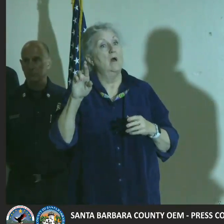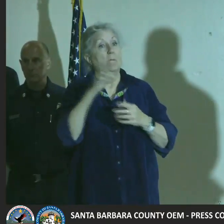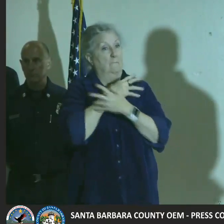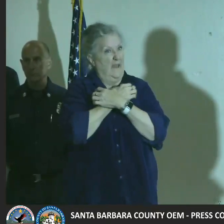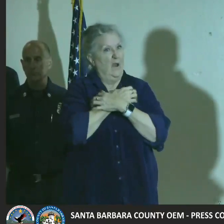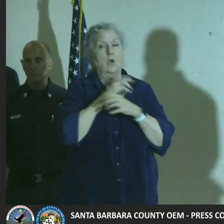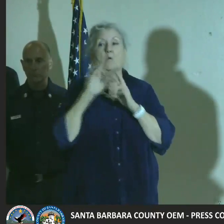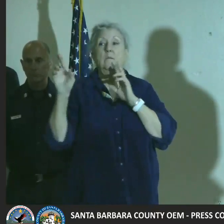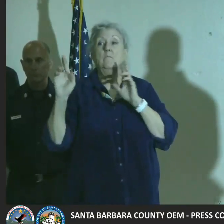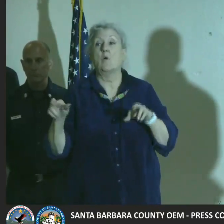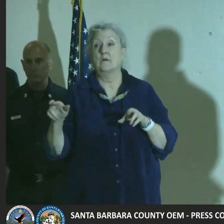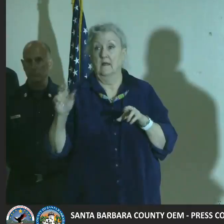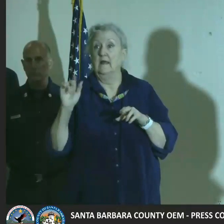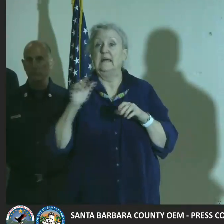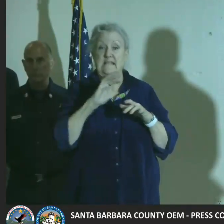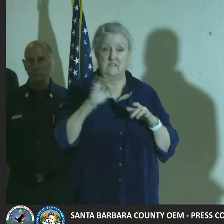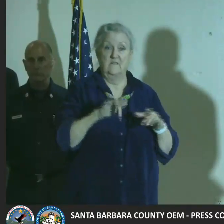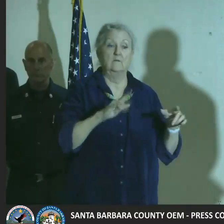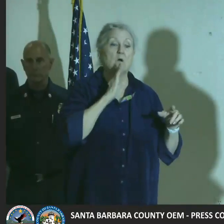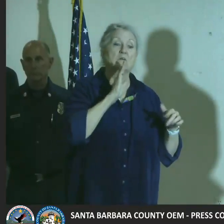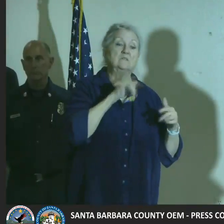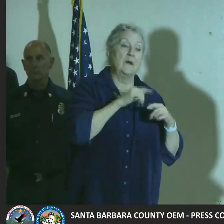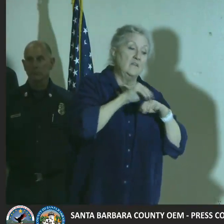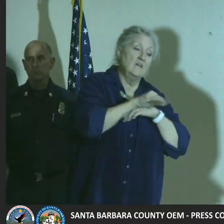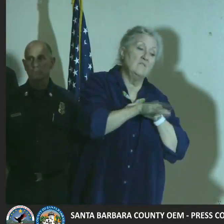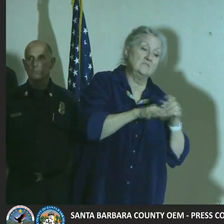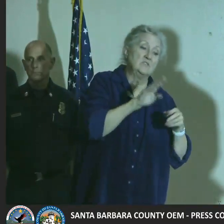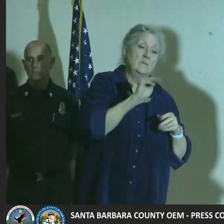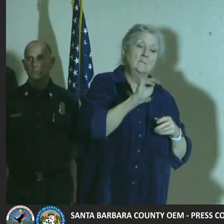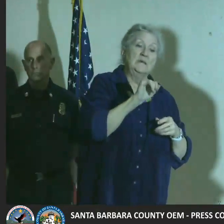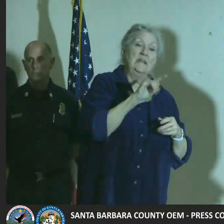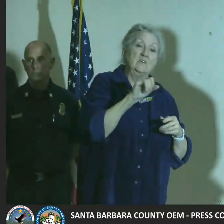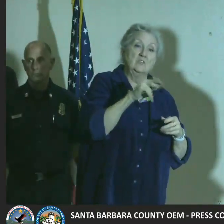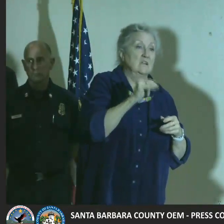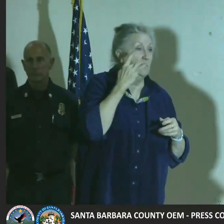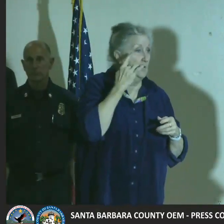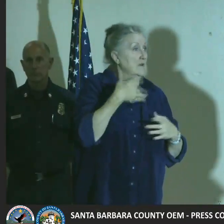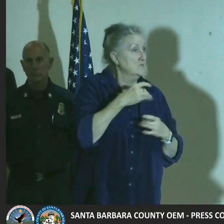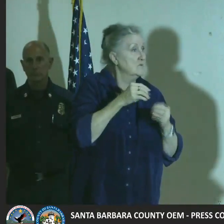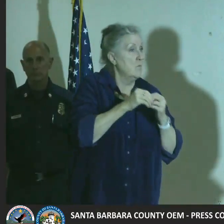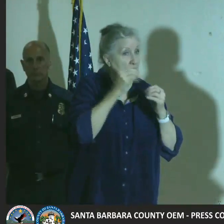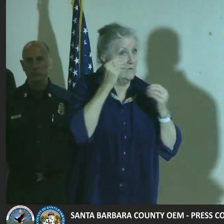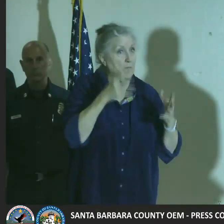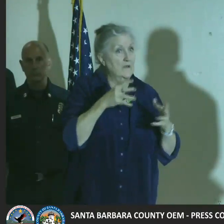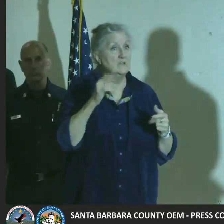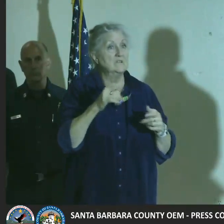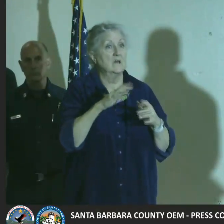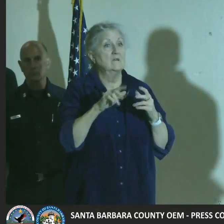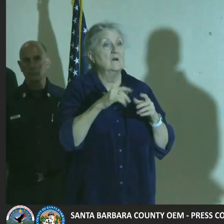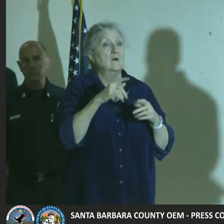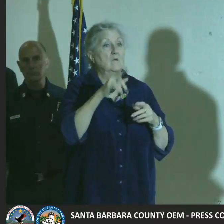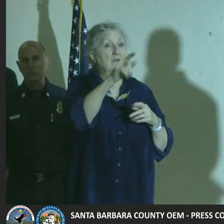which talks about the effects of mitigation if people are interested in more about that.